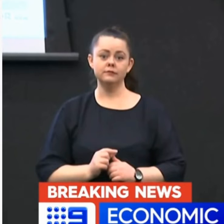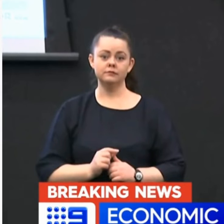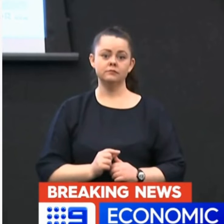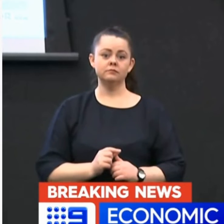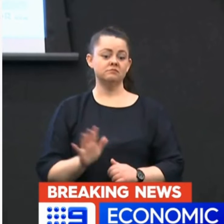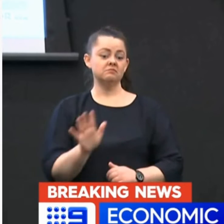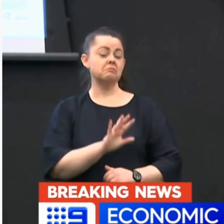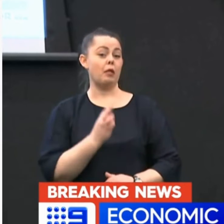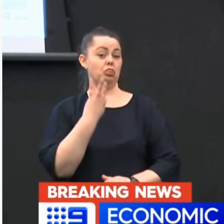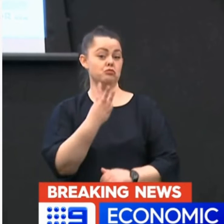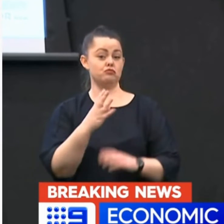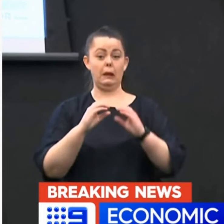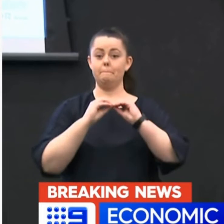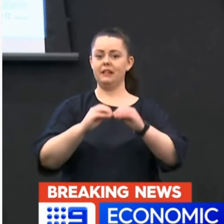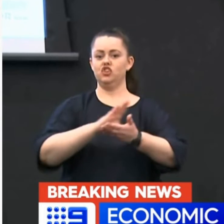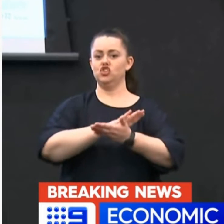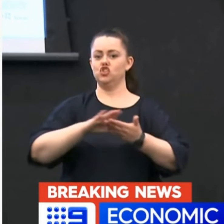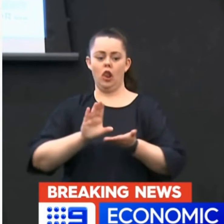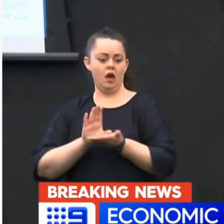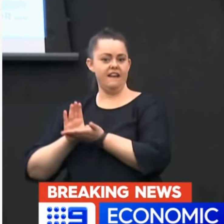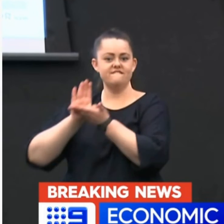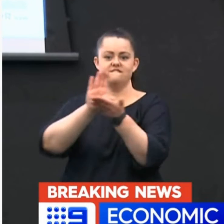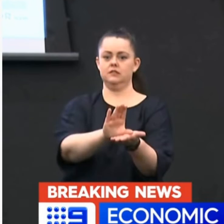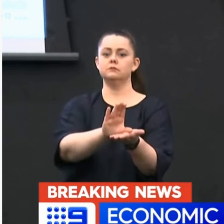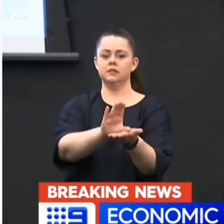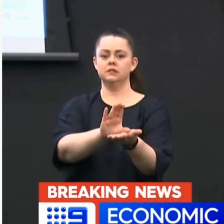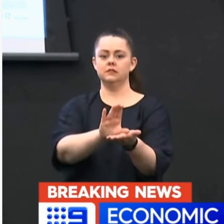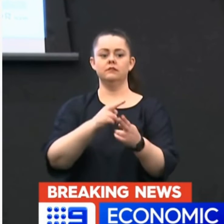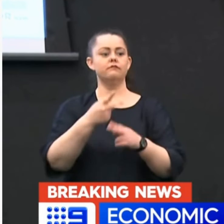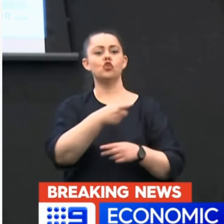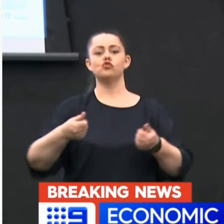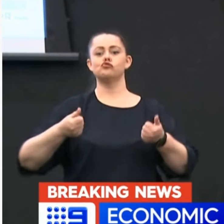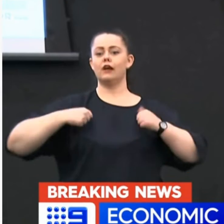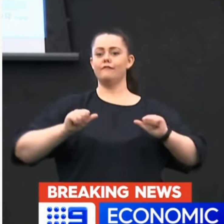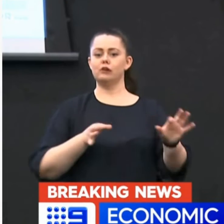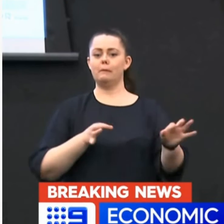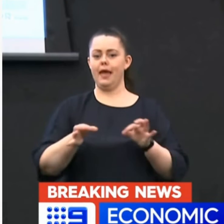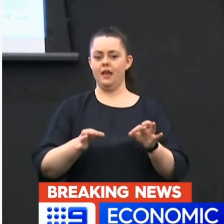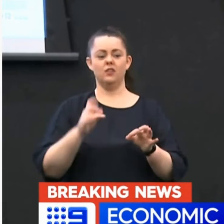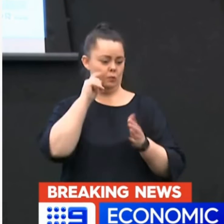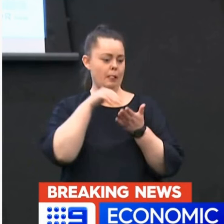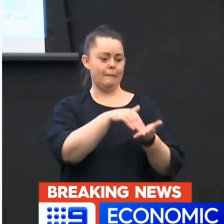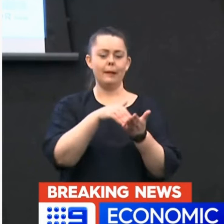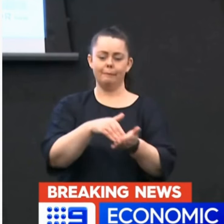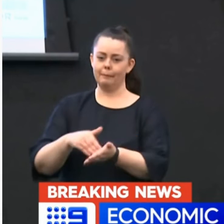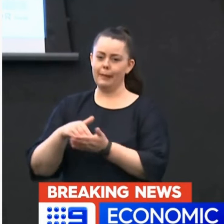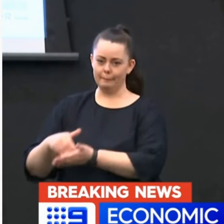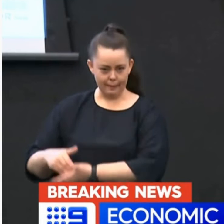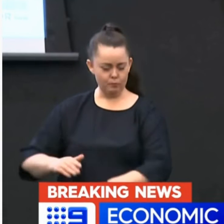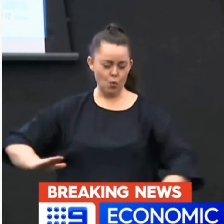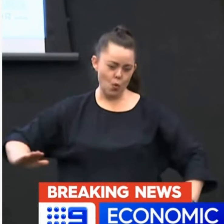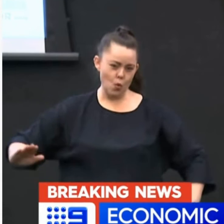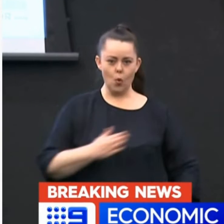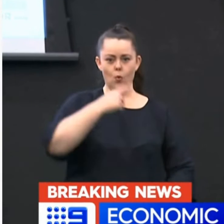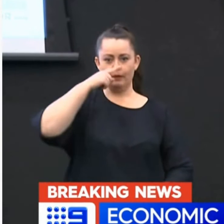billion investment in this recovery plan will get every single person across our state through this difficult time. I also